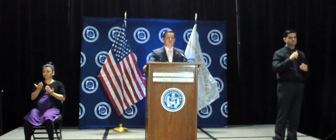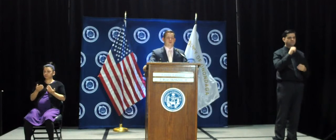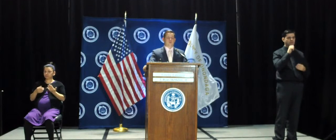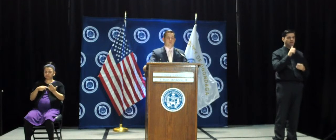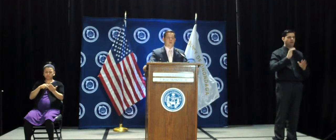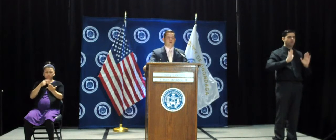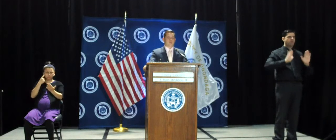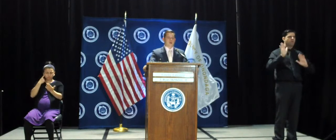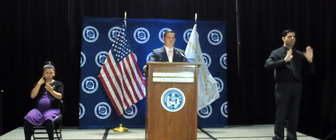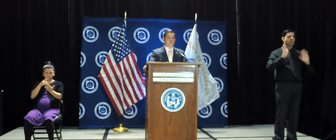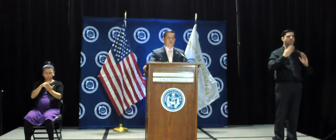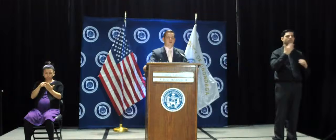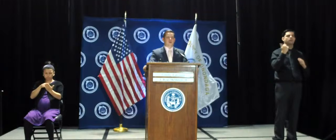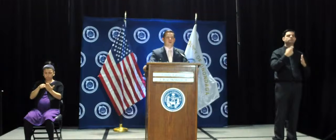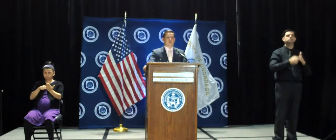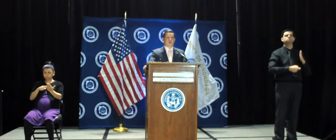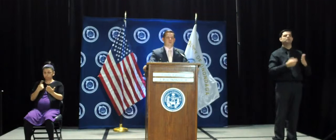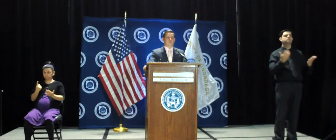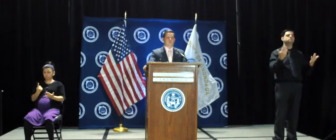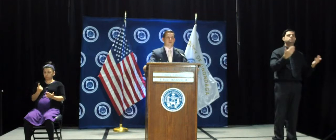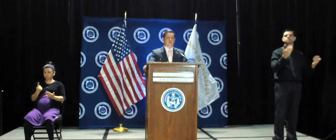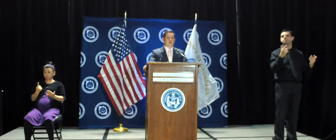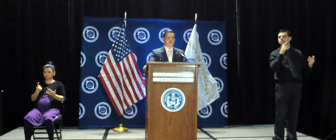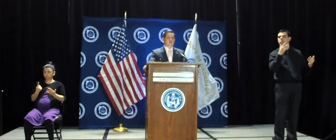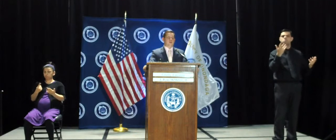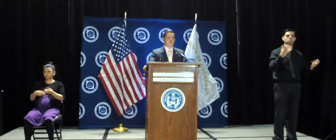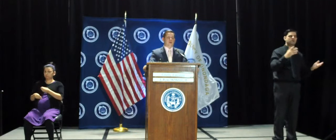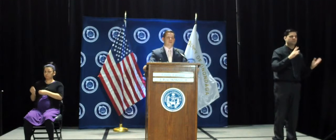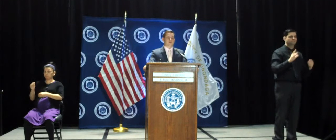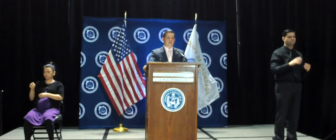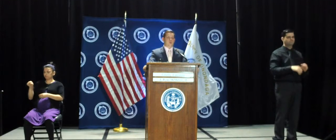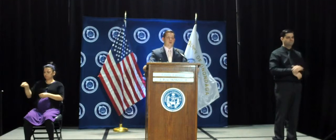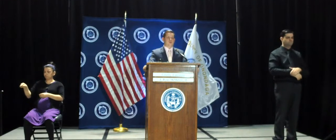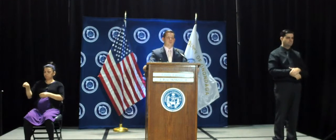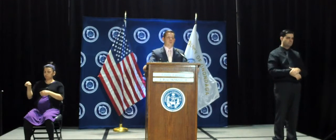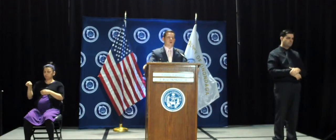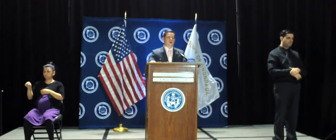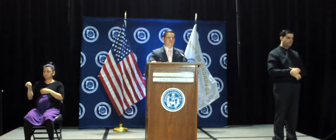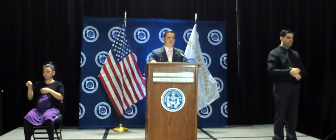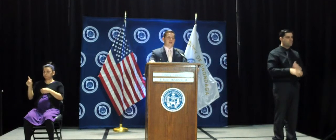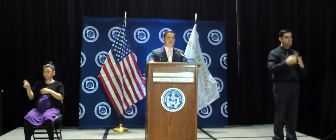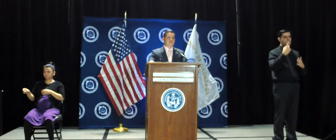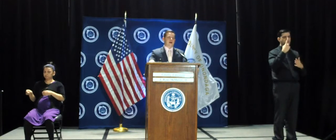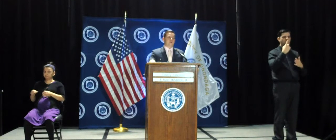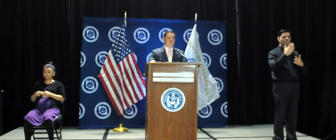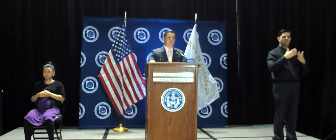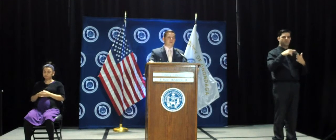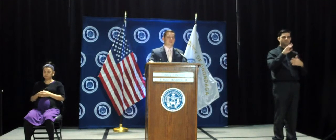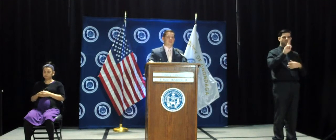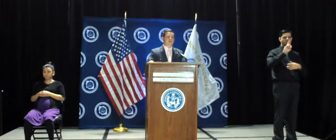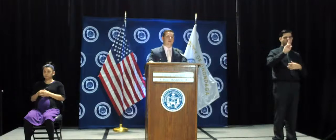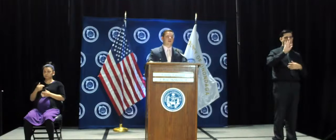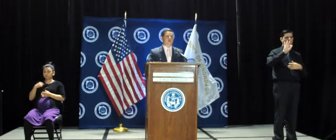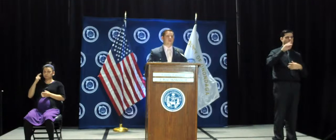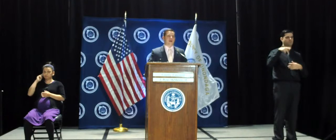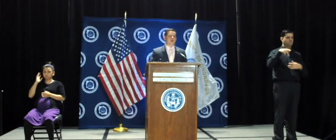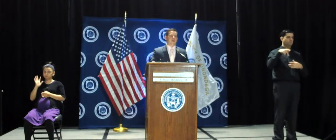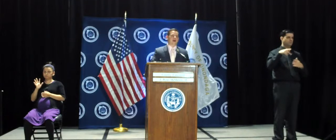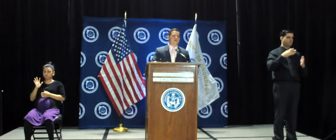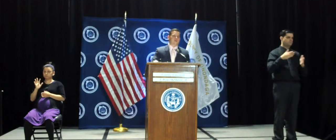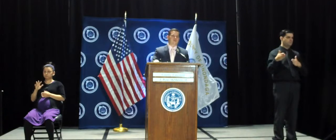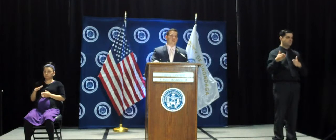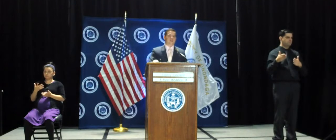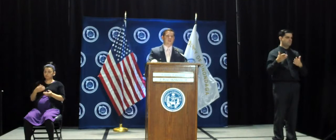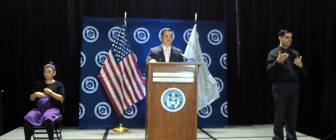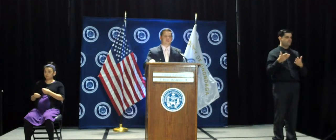of the RFP, but the criteria will also be what comes next and how does it meet the need of the county,